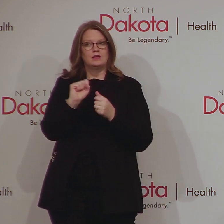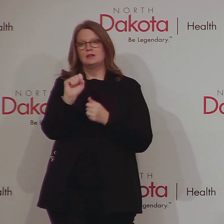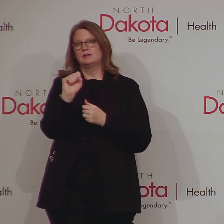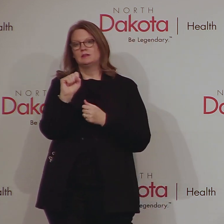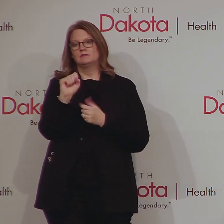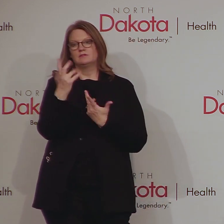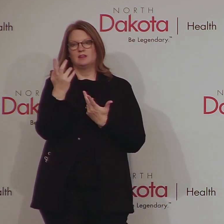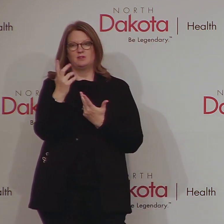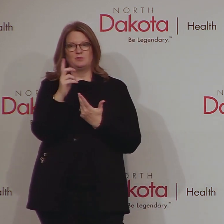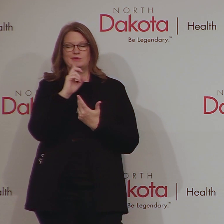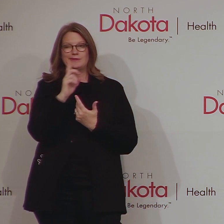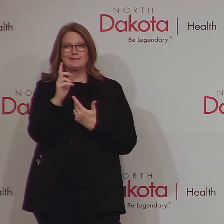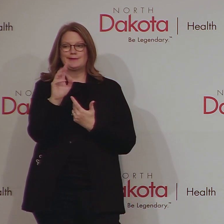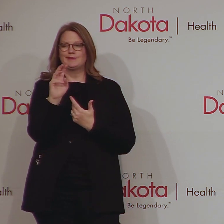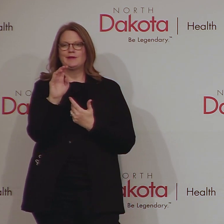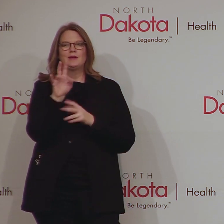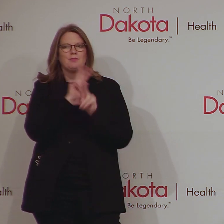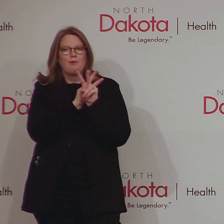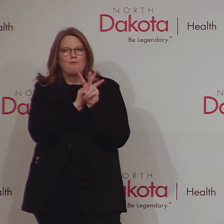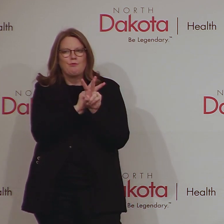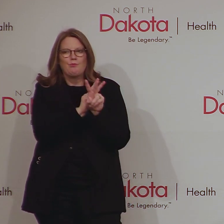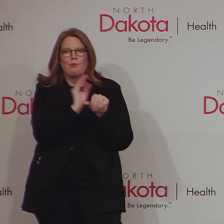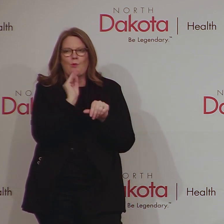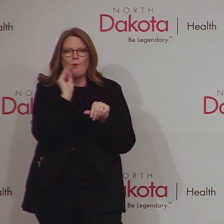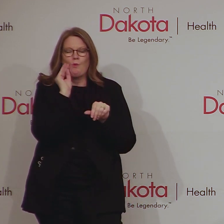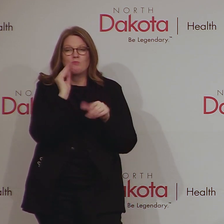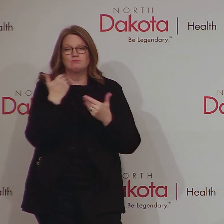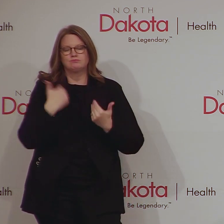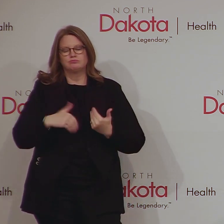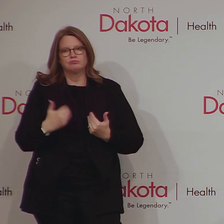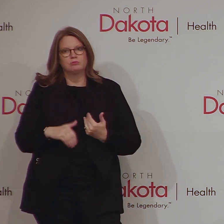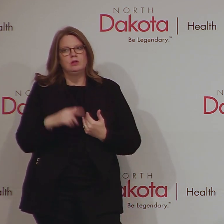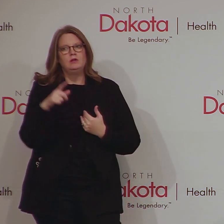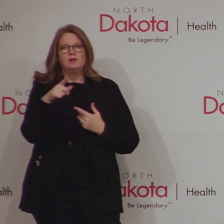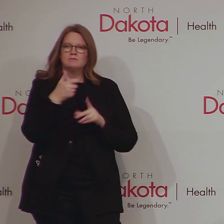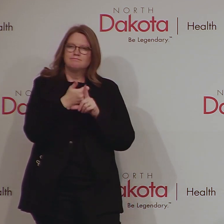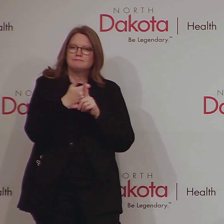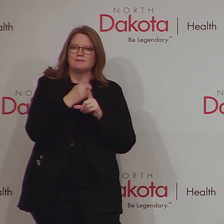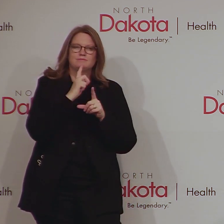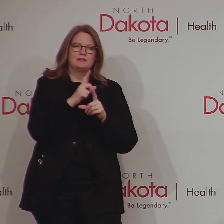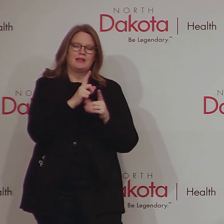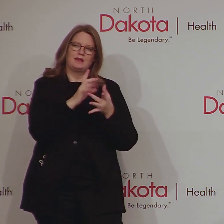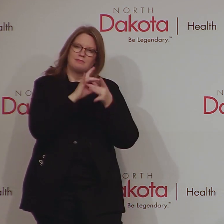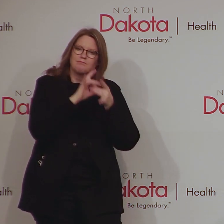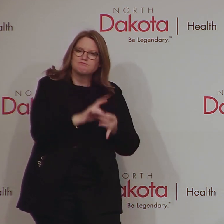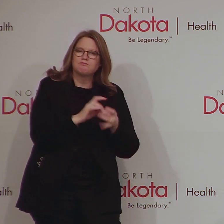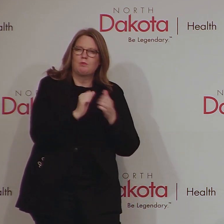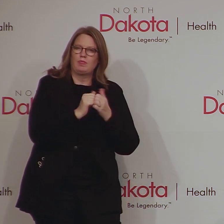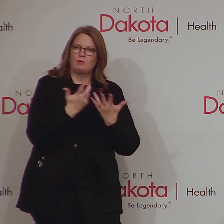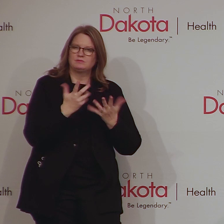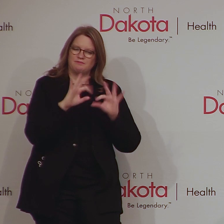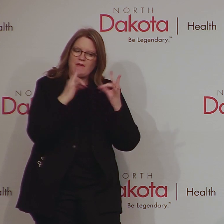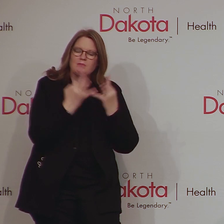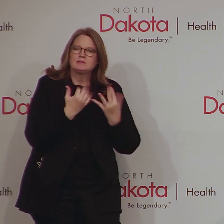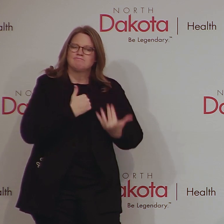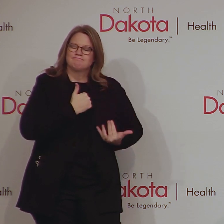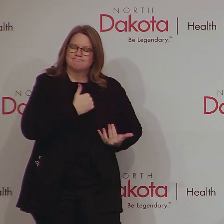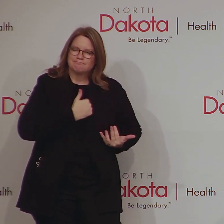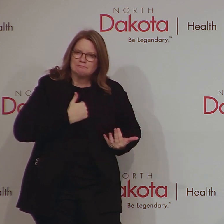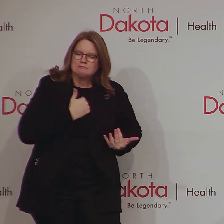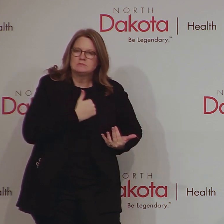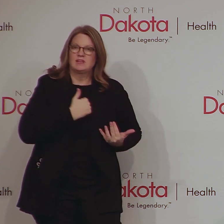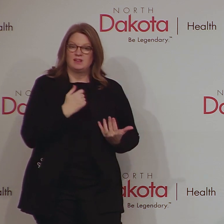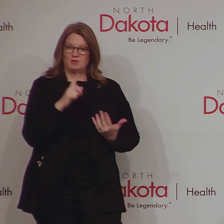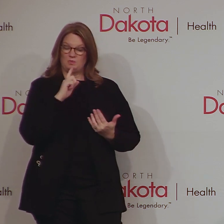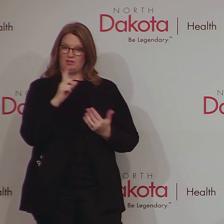memorial funeral home services where they've had so much contact with those grieving families. And so again, we're grateful for all of those that have been on the